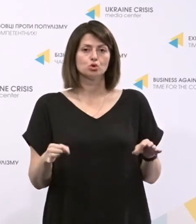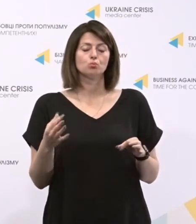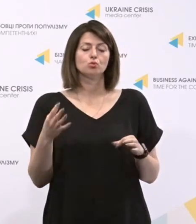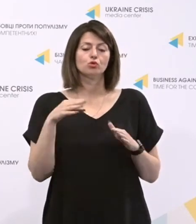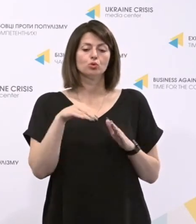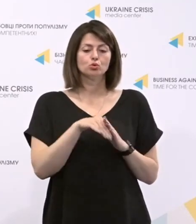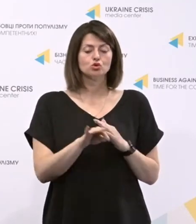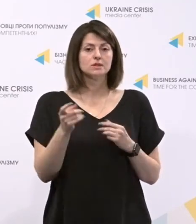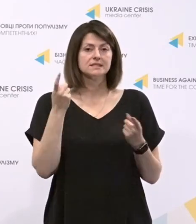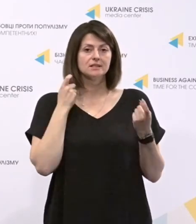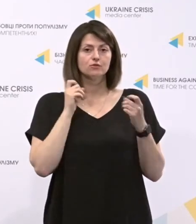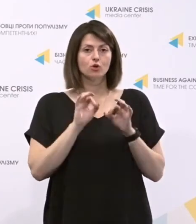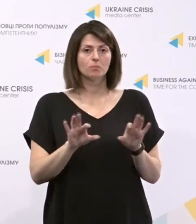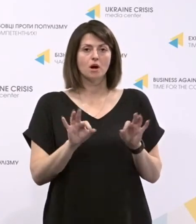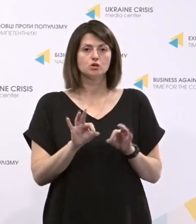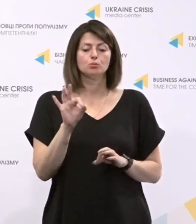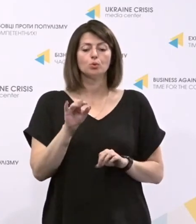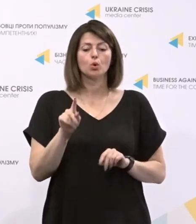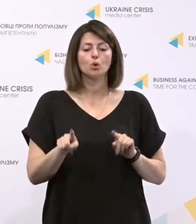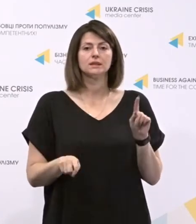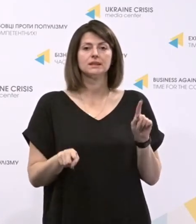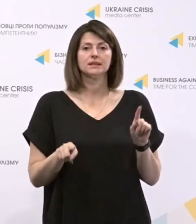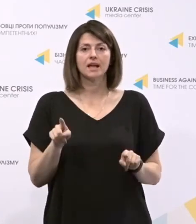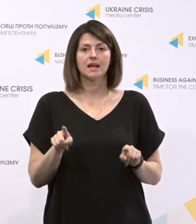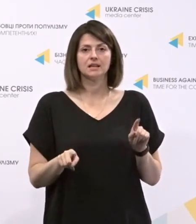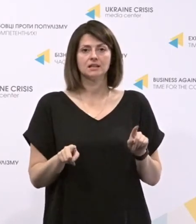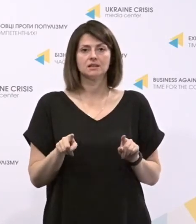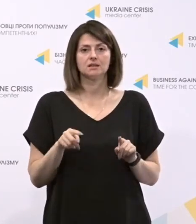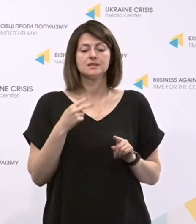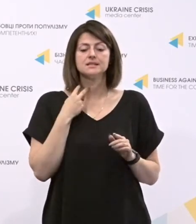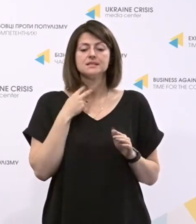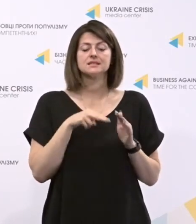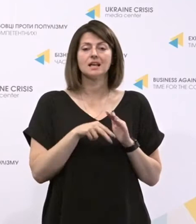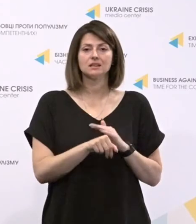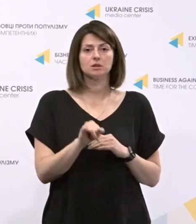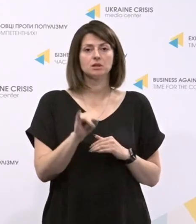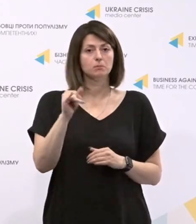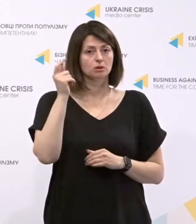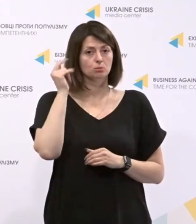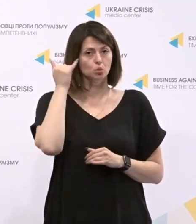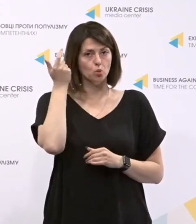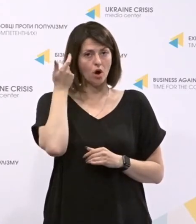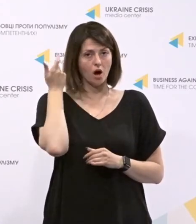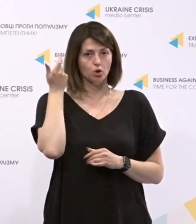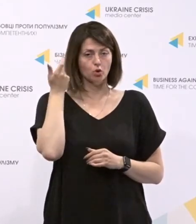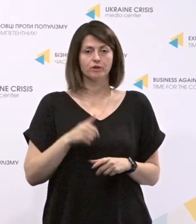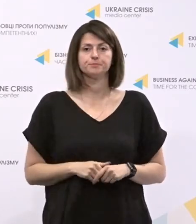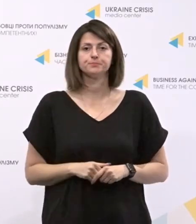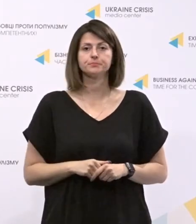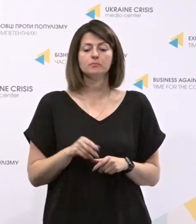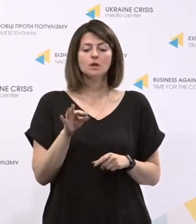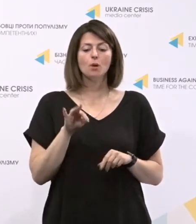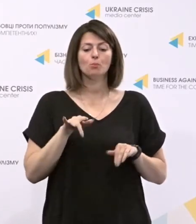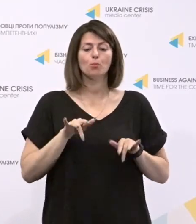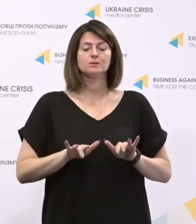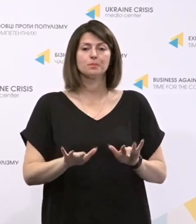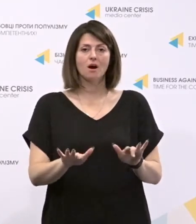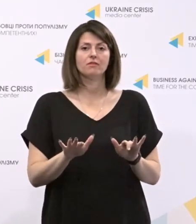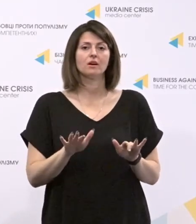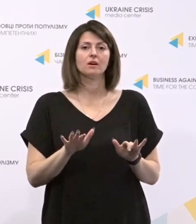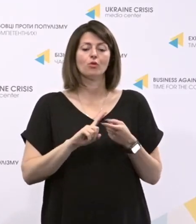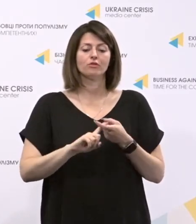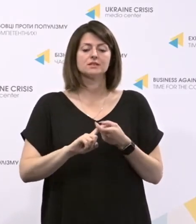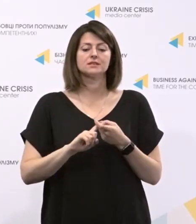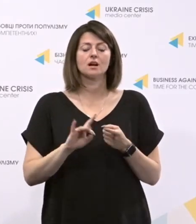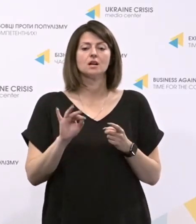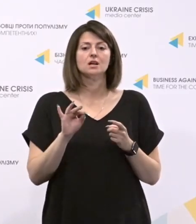detainees in Kharkiv in cases related to investigations by the state security services, which